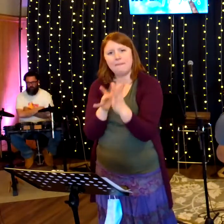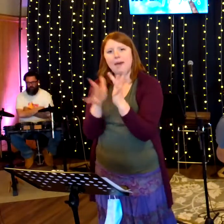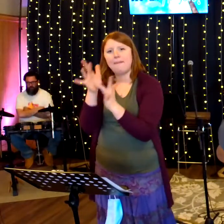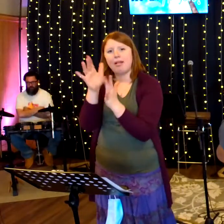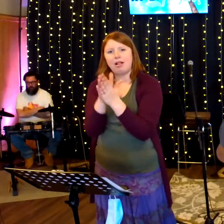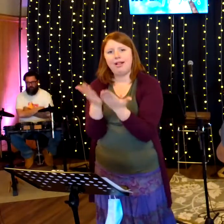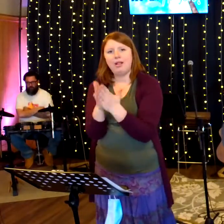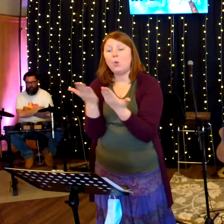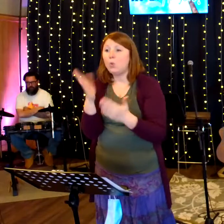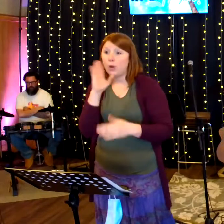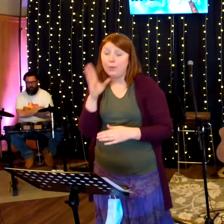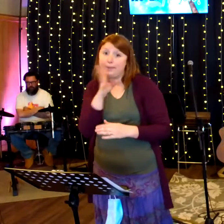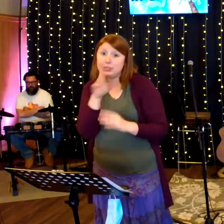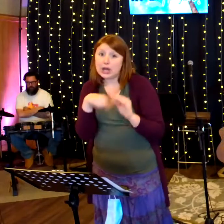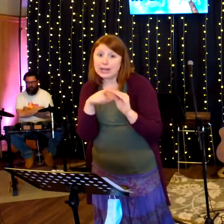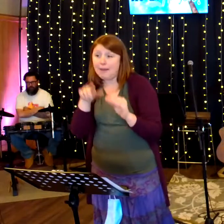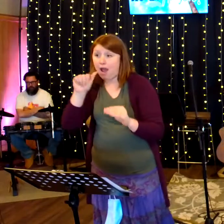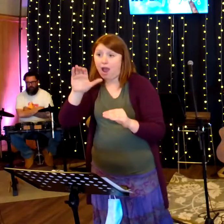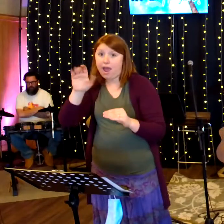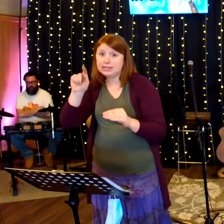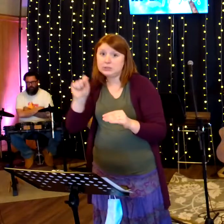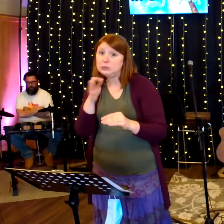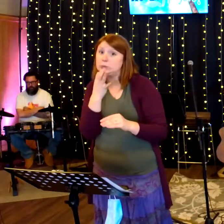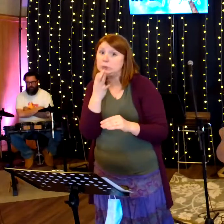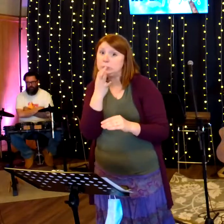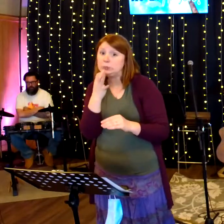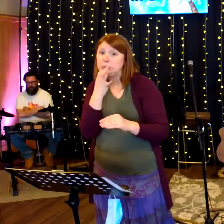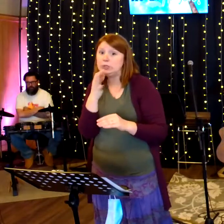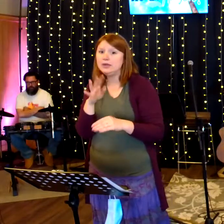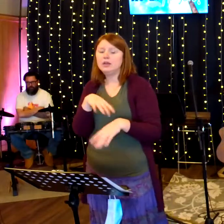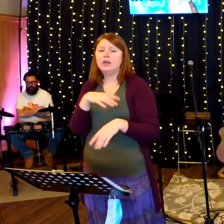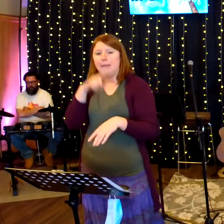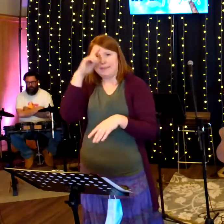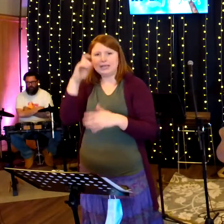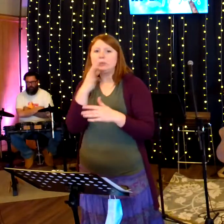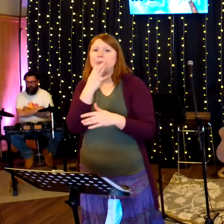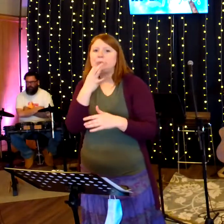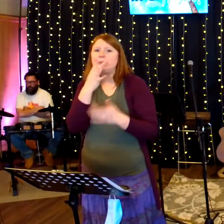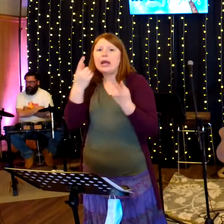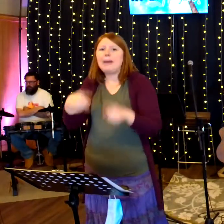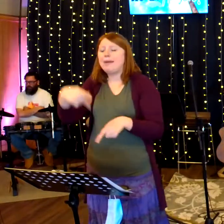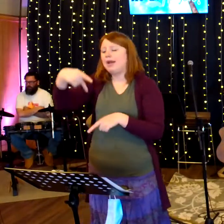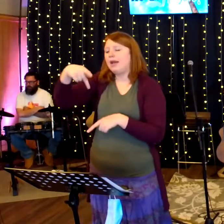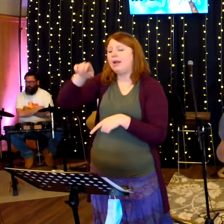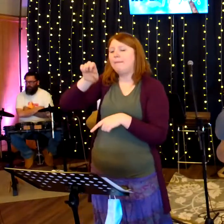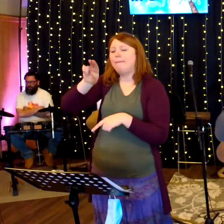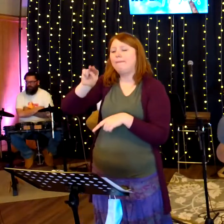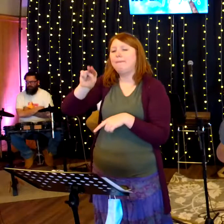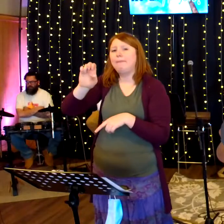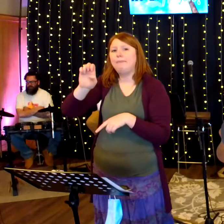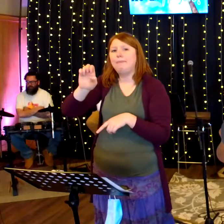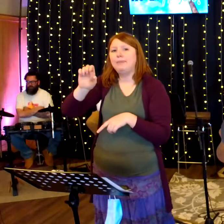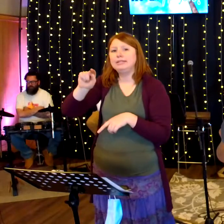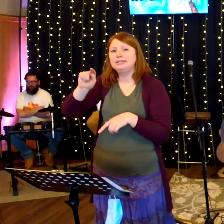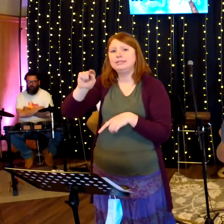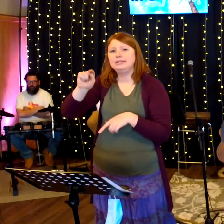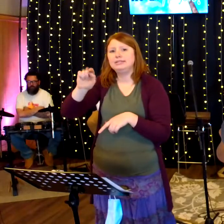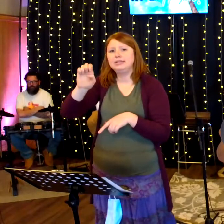be talking about Acts as we get into Pentecost, I'm sure. And so what I'm about to read to you is what the